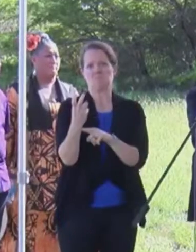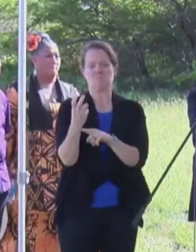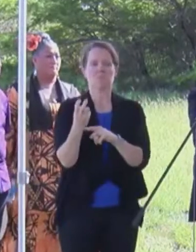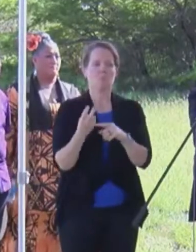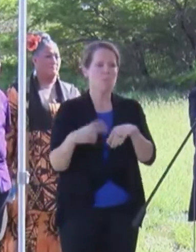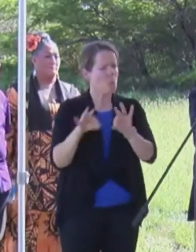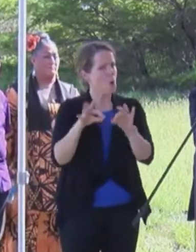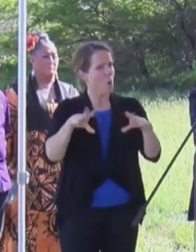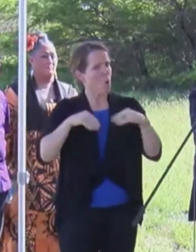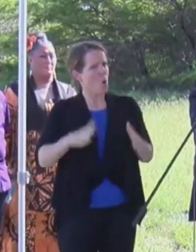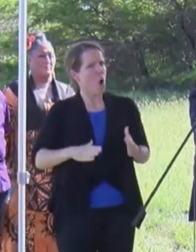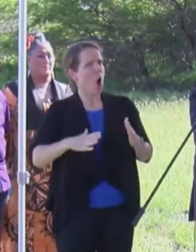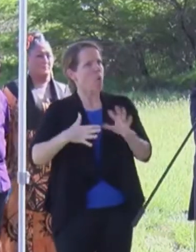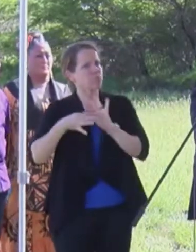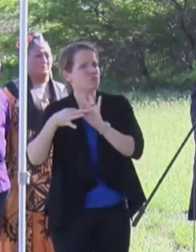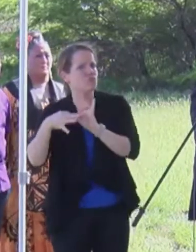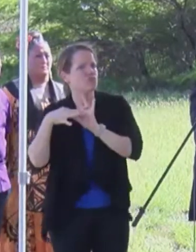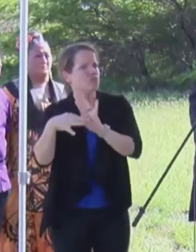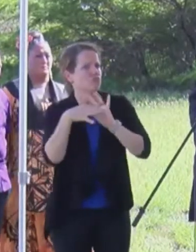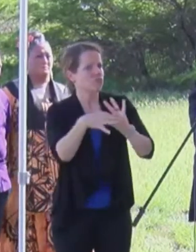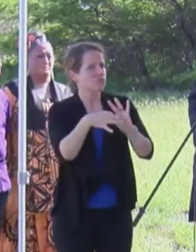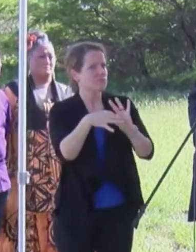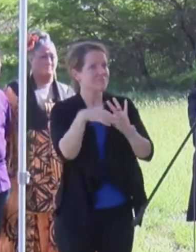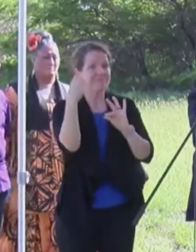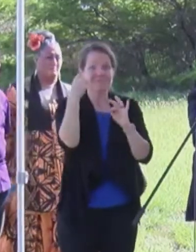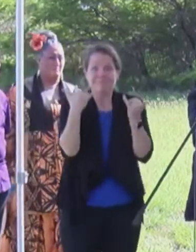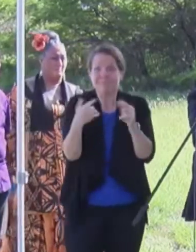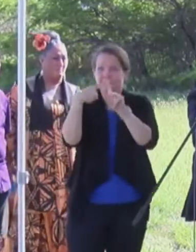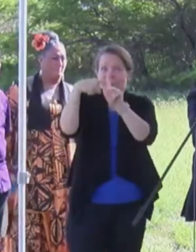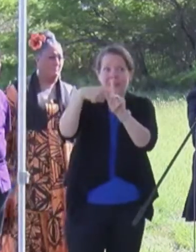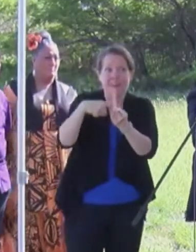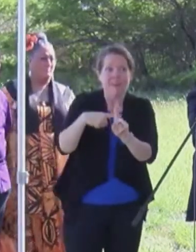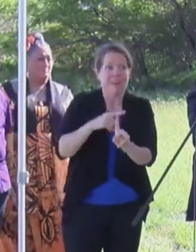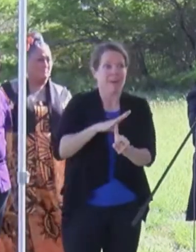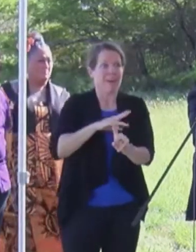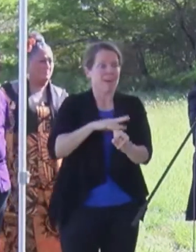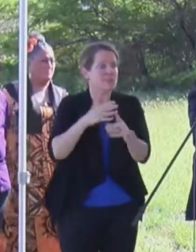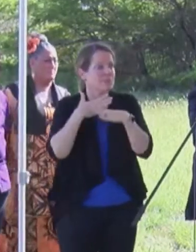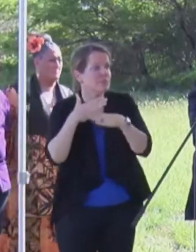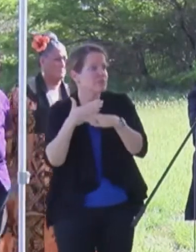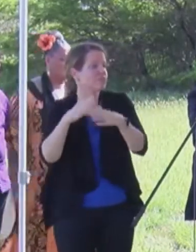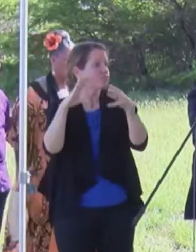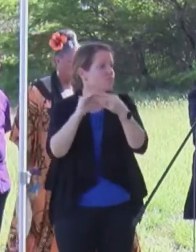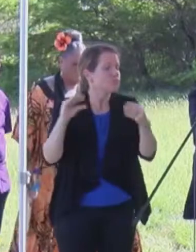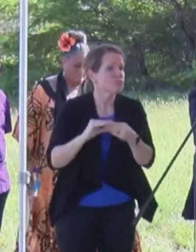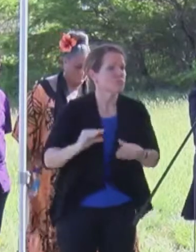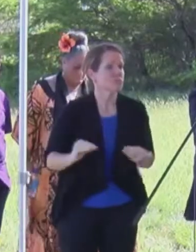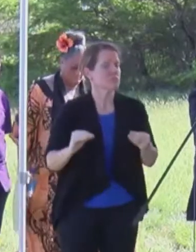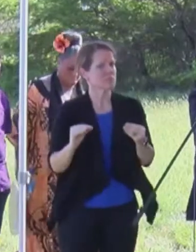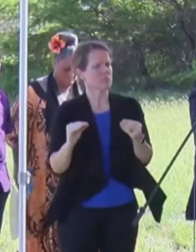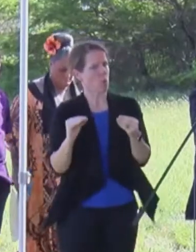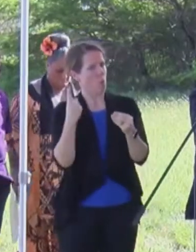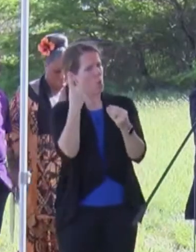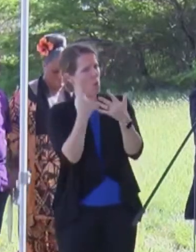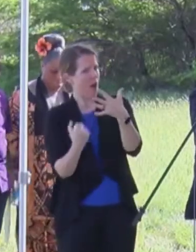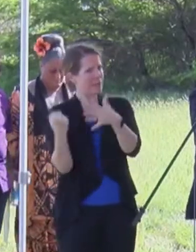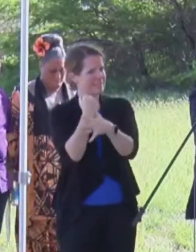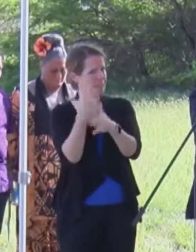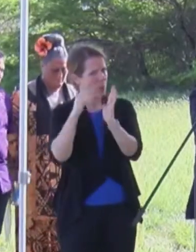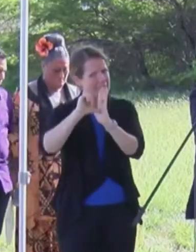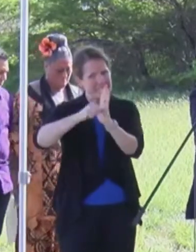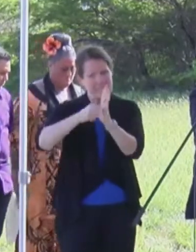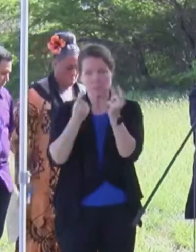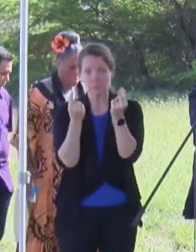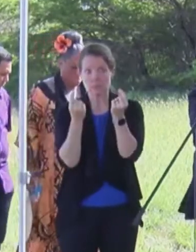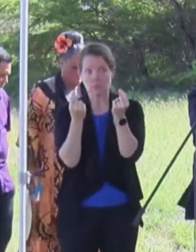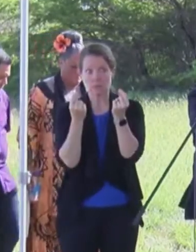much data. We have had some concern that some of the key points could get lost. One of the key things that's been shared was